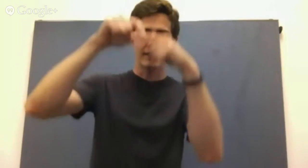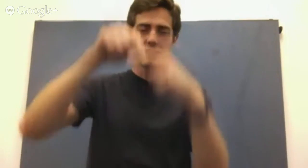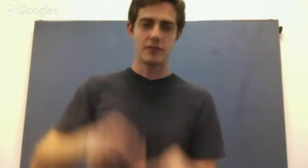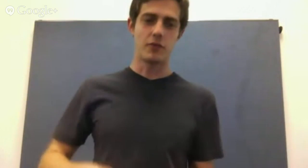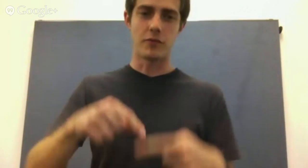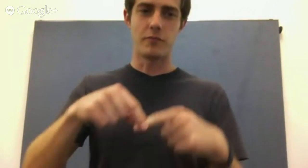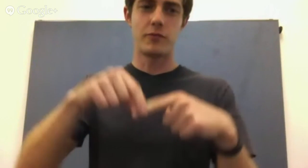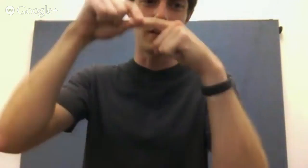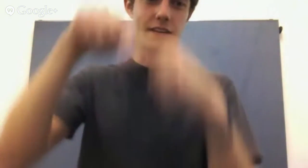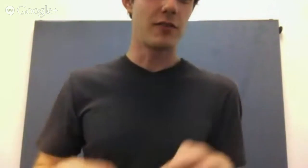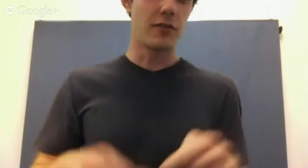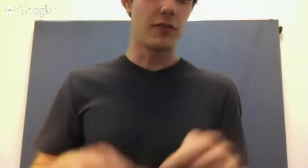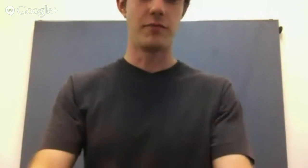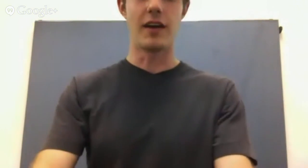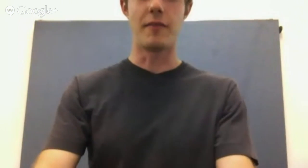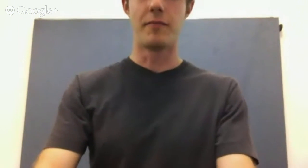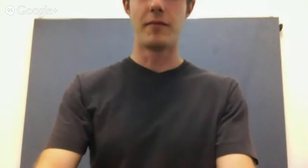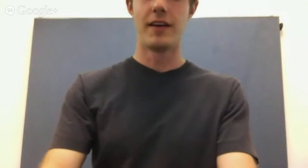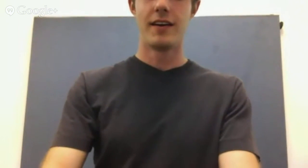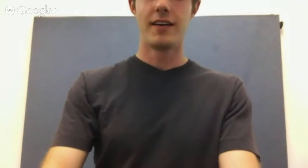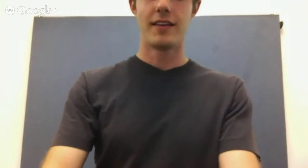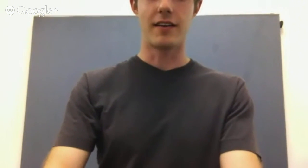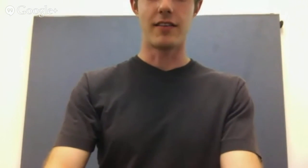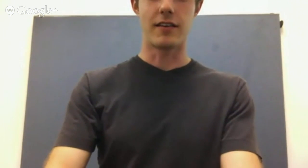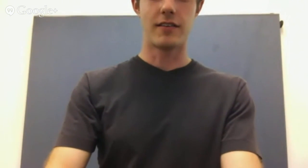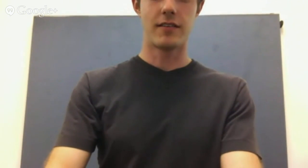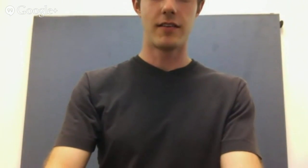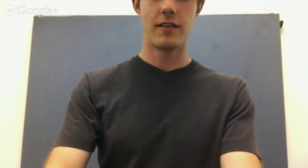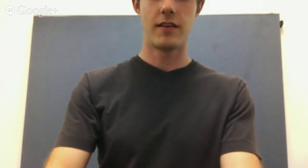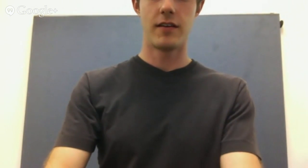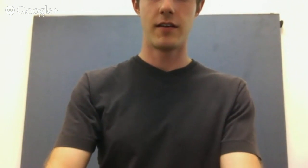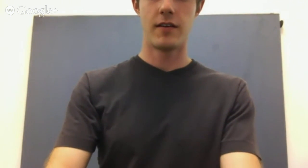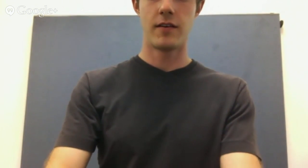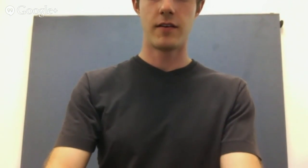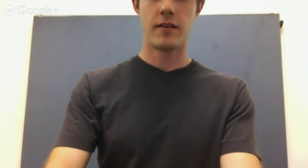elected or selected or yeah, that kind of thing.